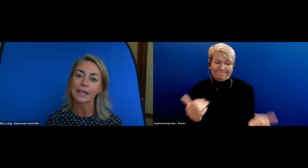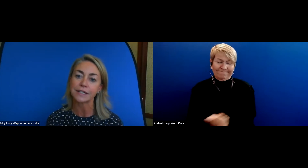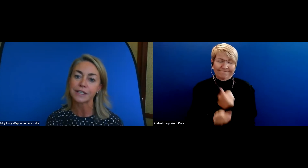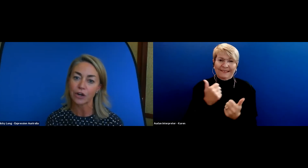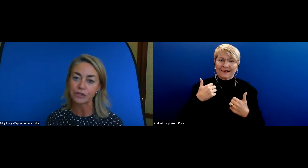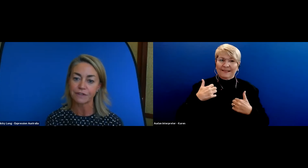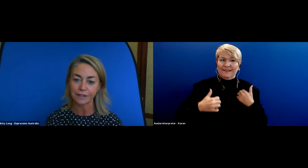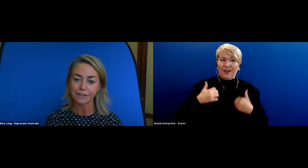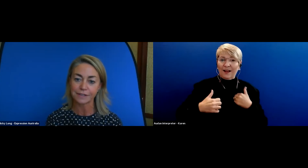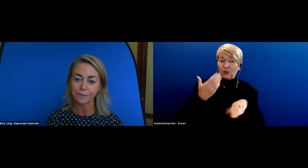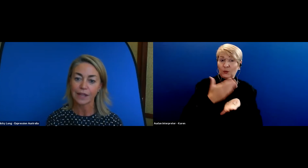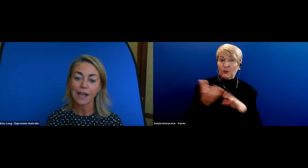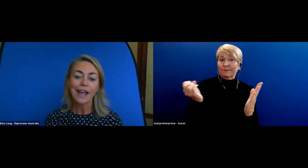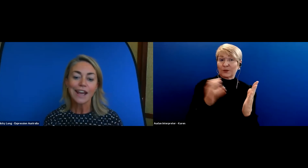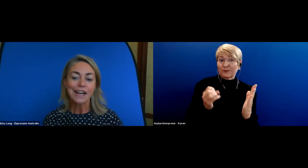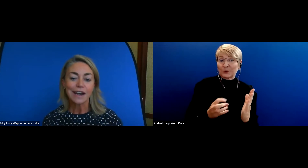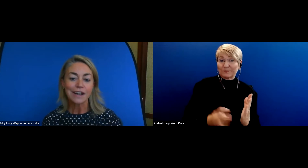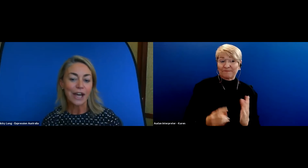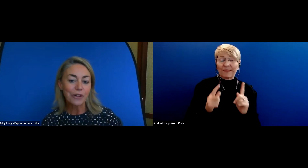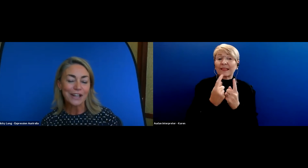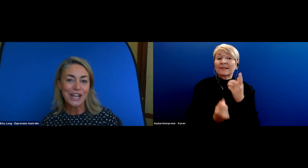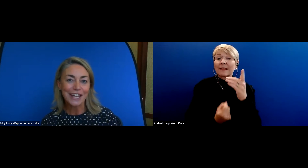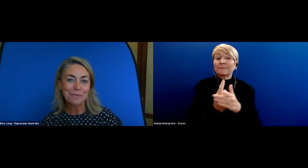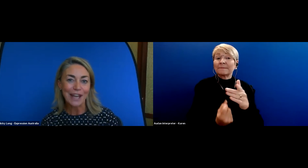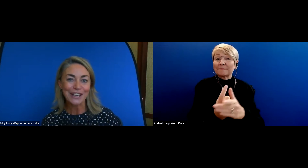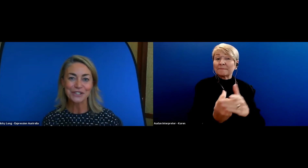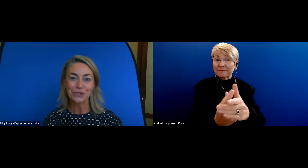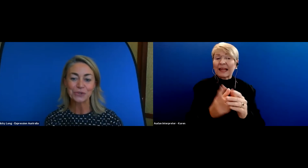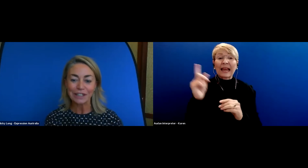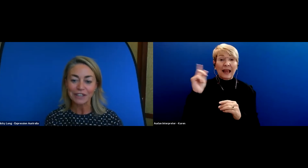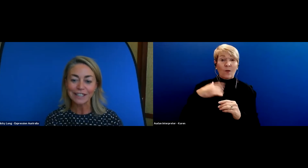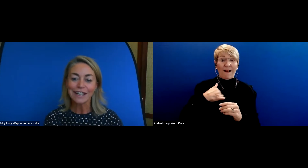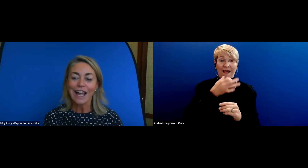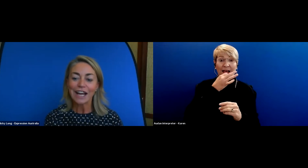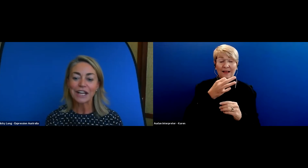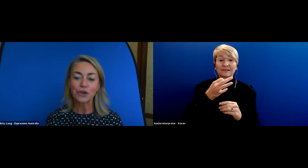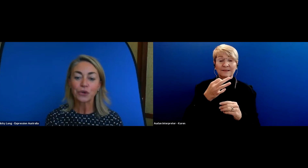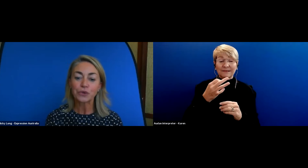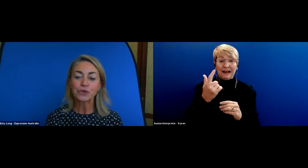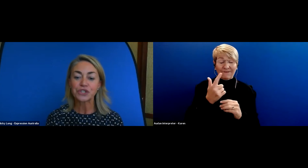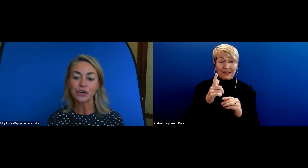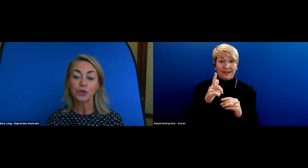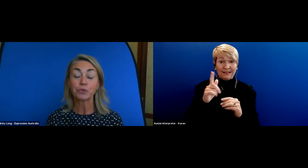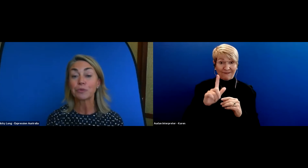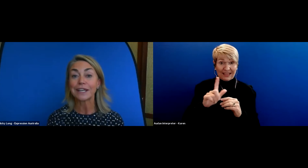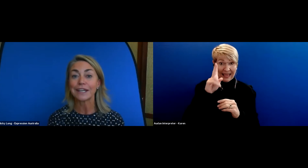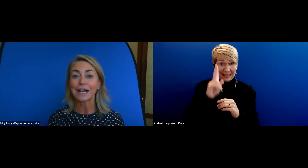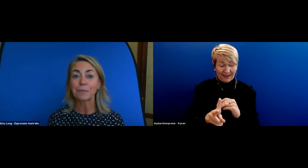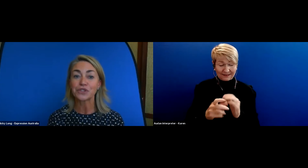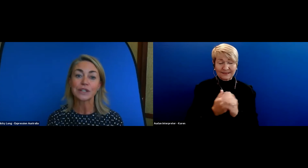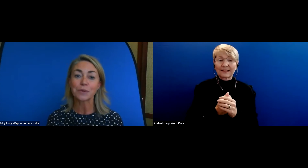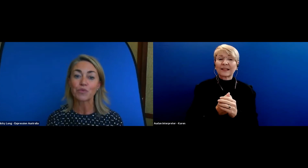news and current events. Now I'd like to hand back to Livy, who will